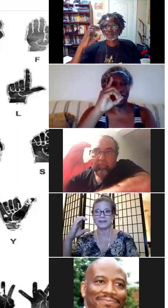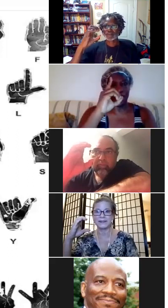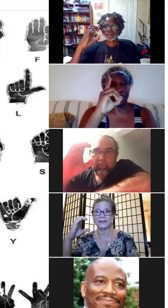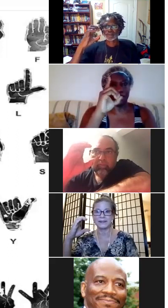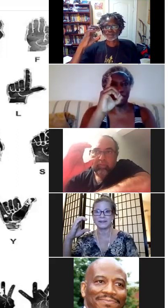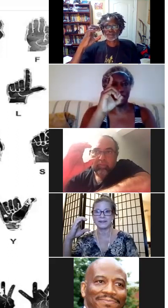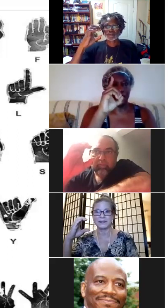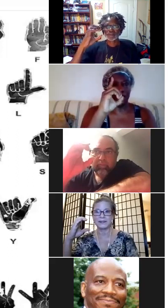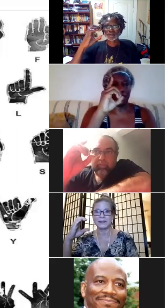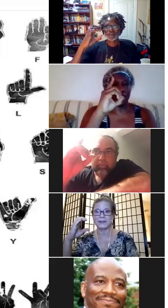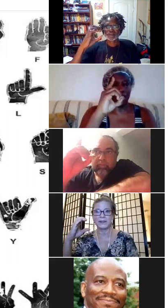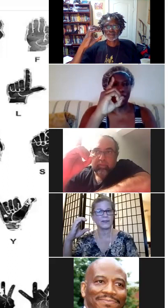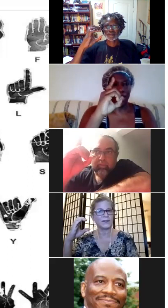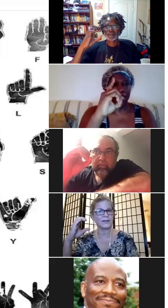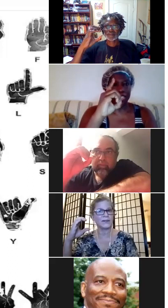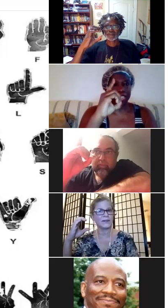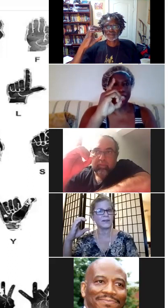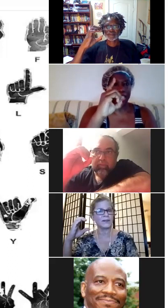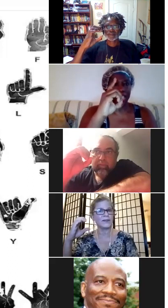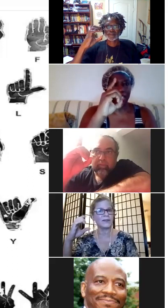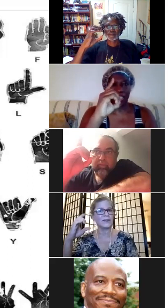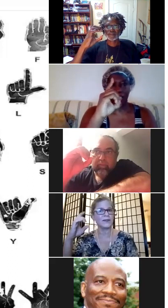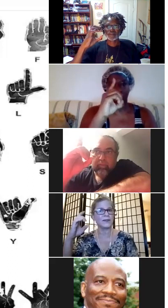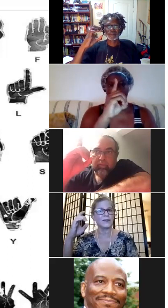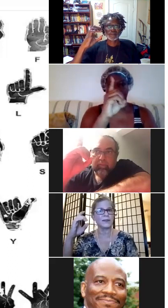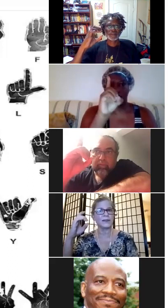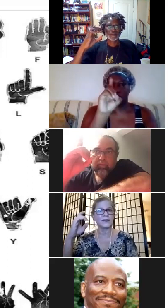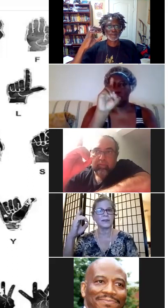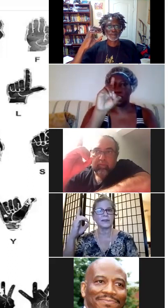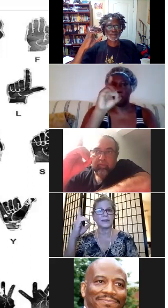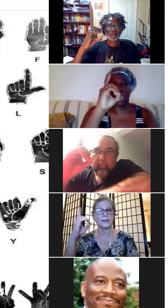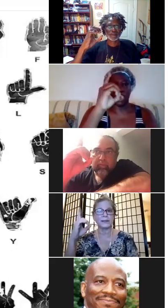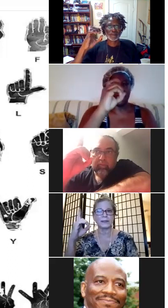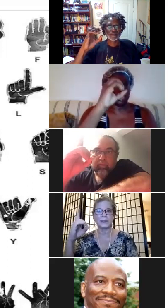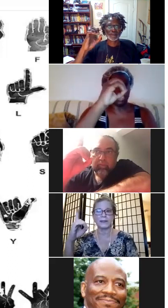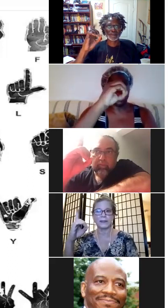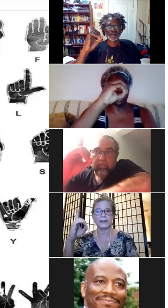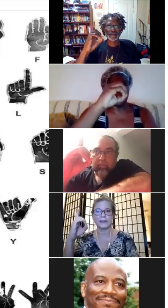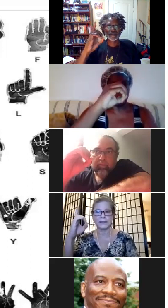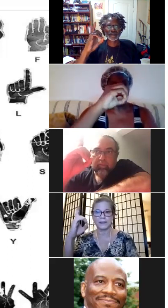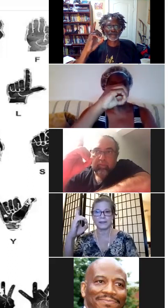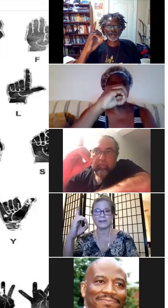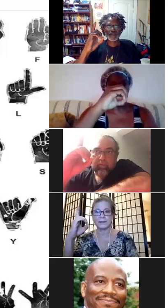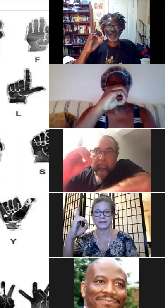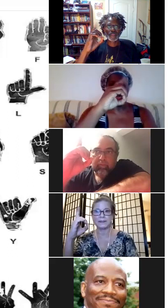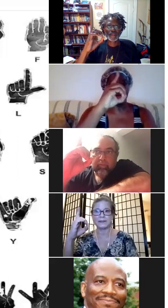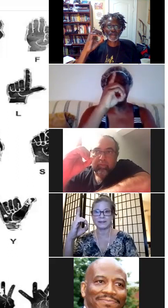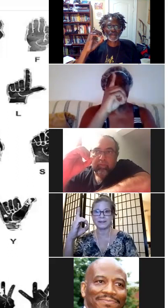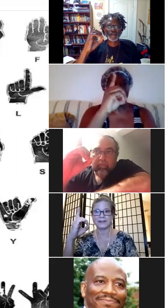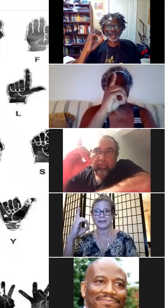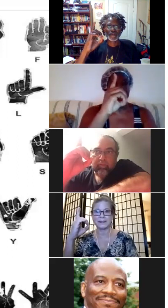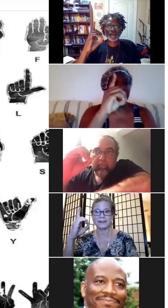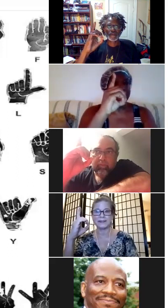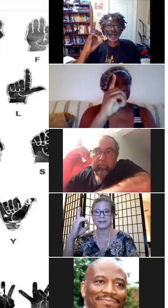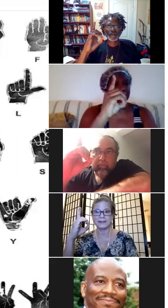Why is that on back there? D. You're making the number 0